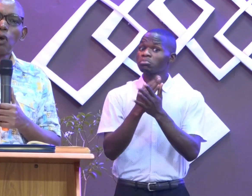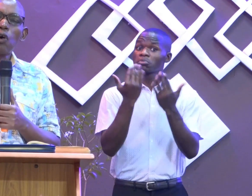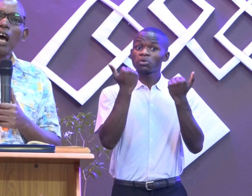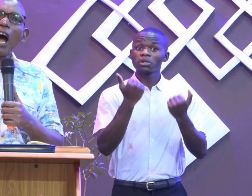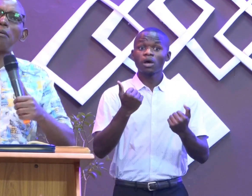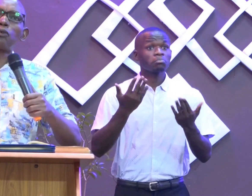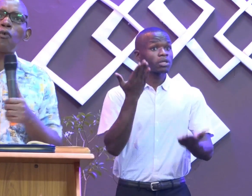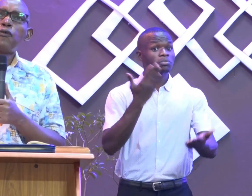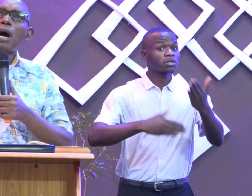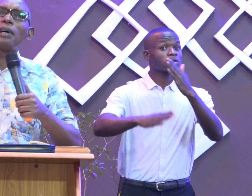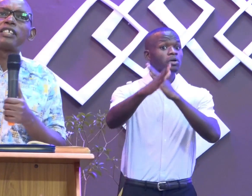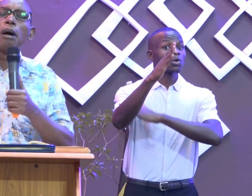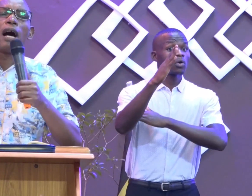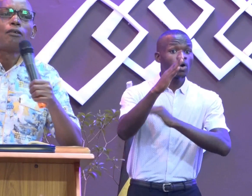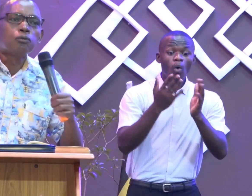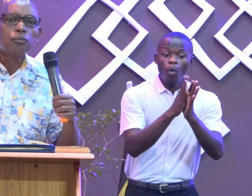action.